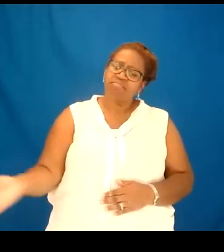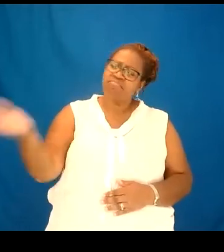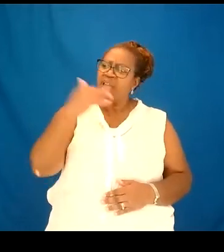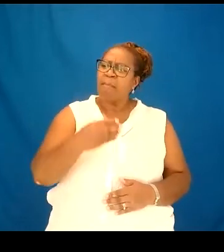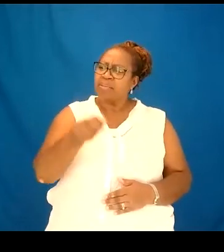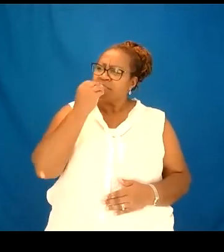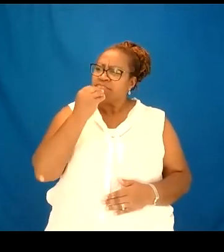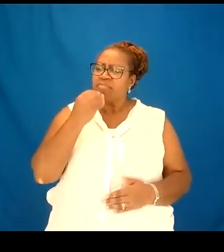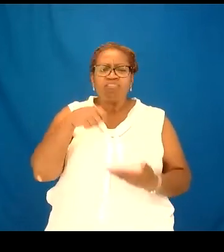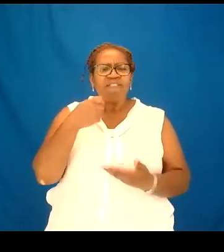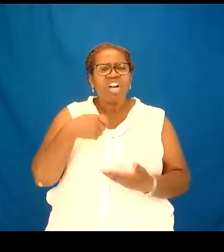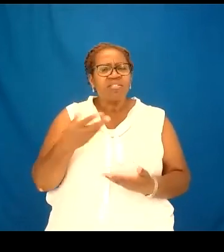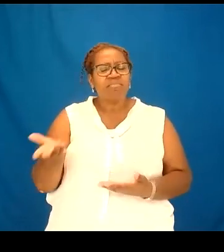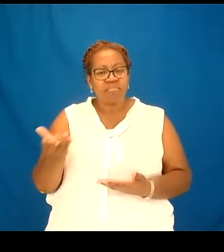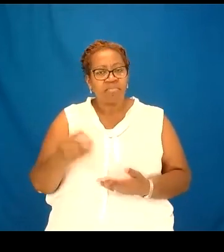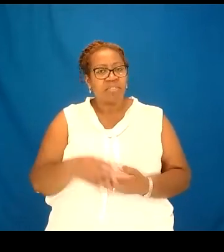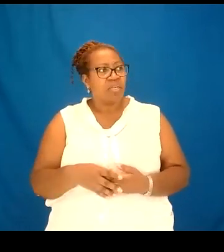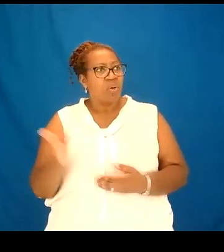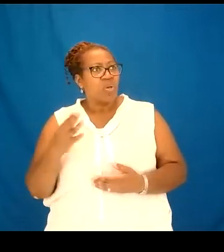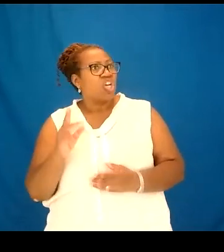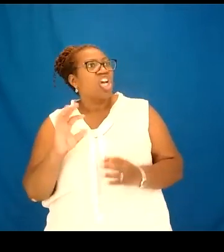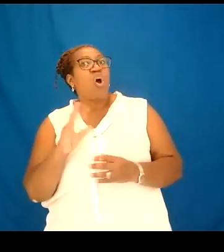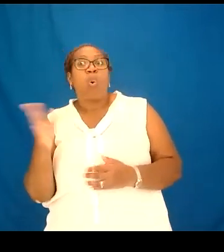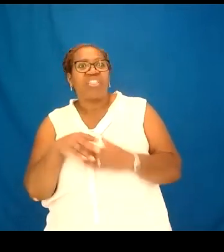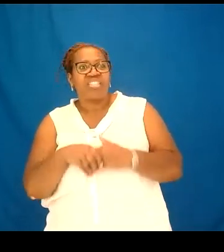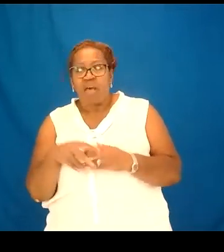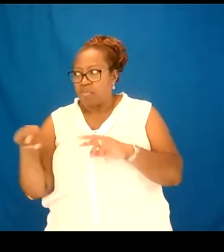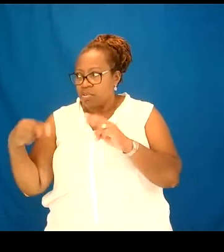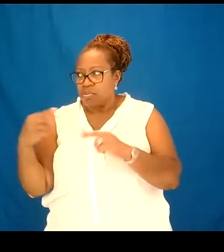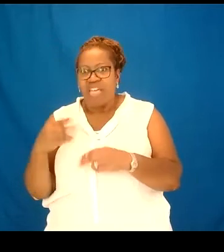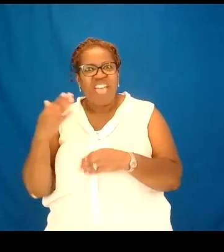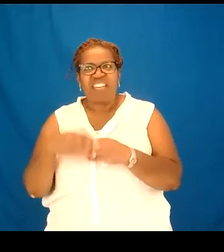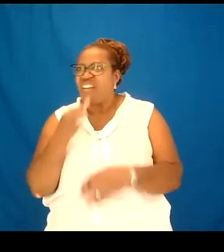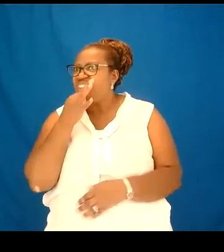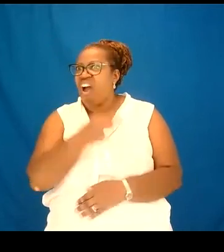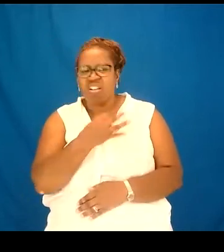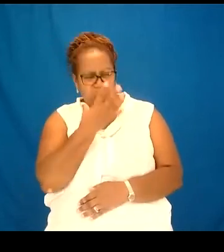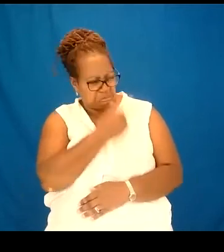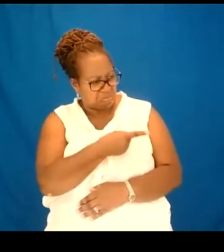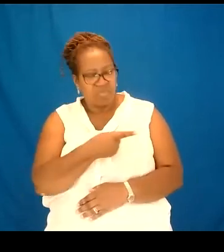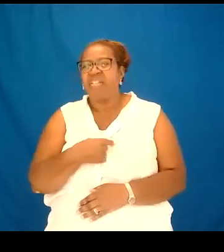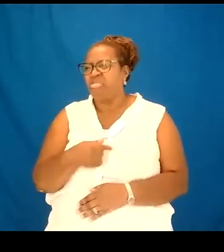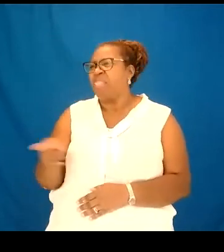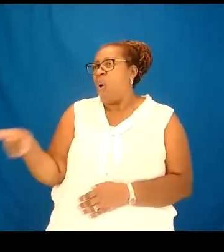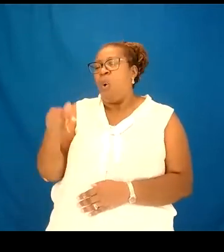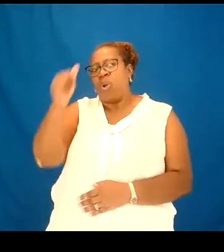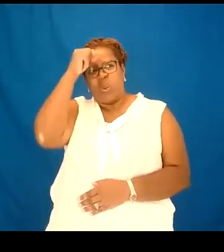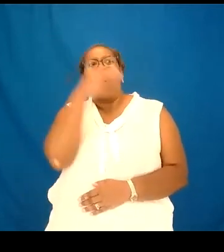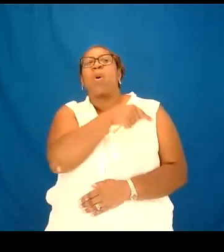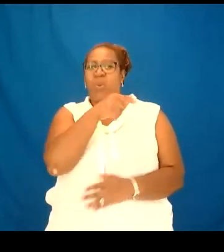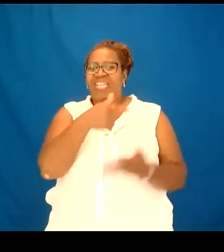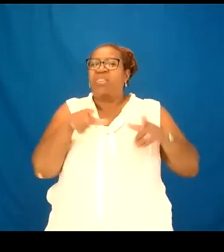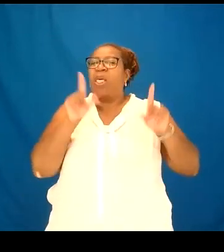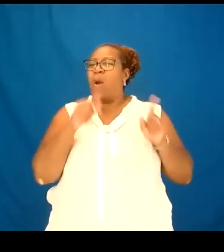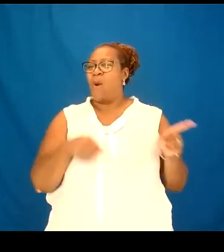breakfast." None of the disciples dared ask him, "Who are you?" They knew it was the Lord. Jesus